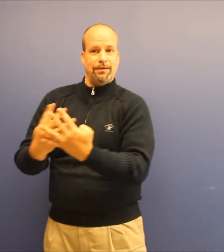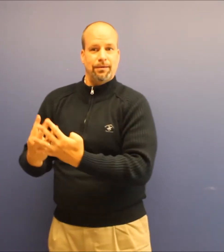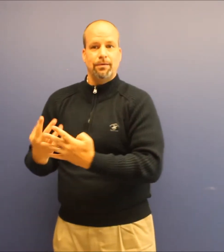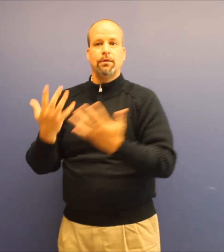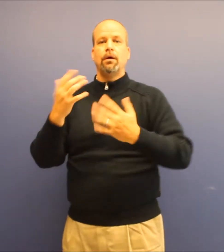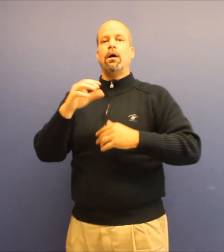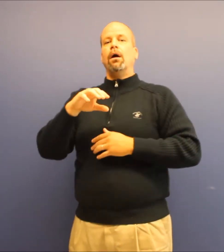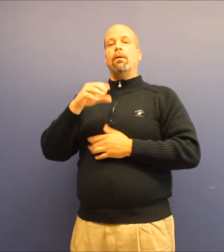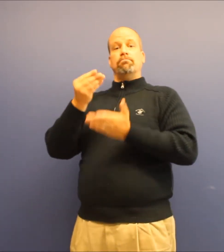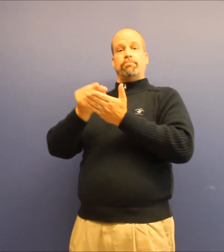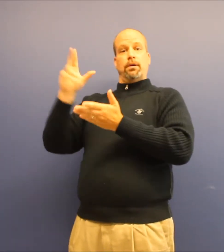conditions.